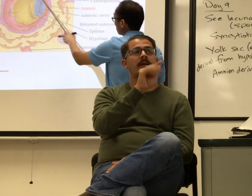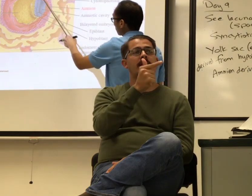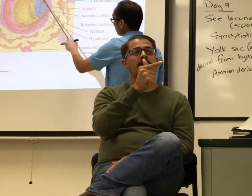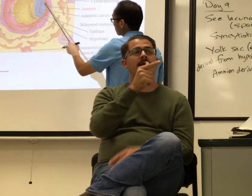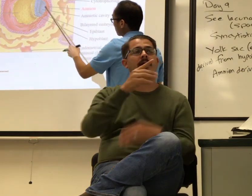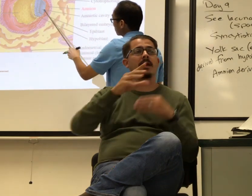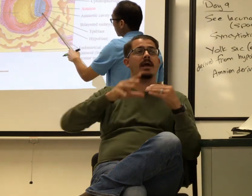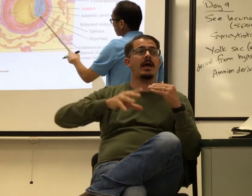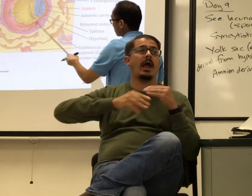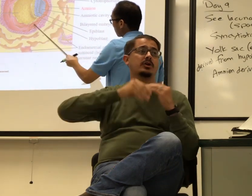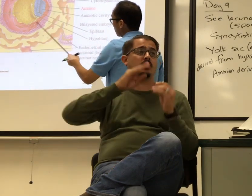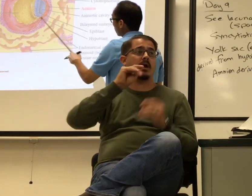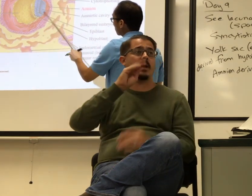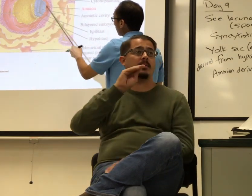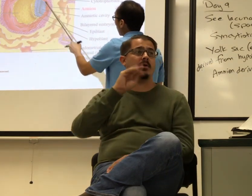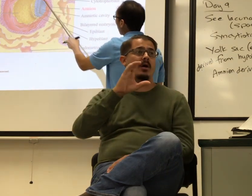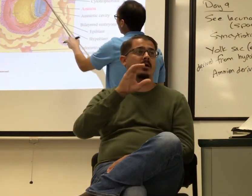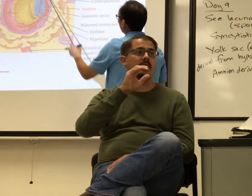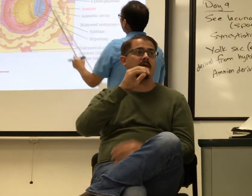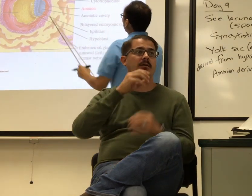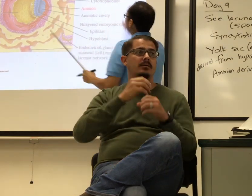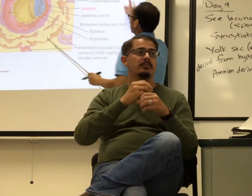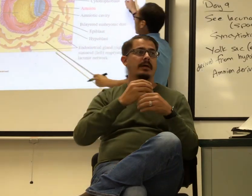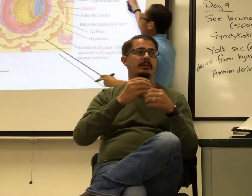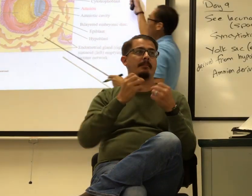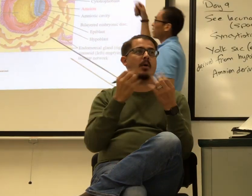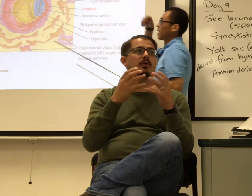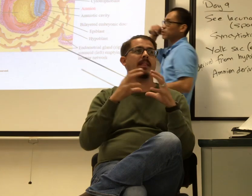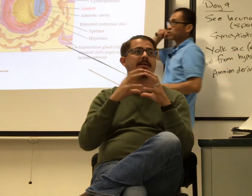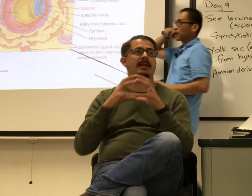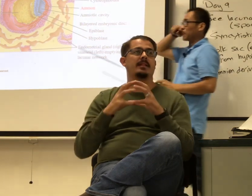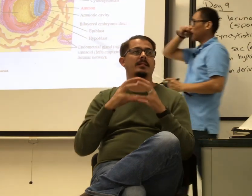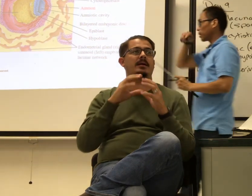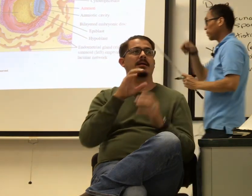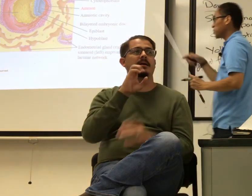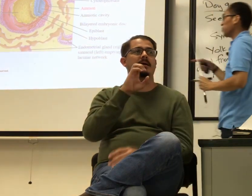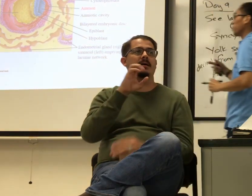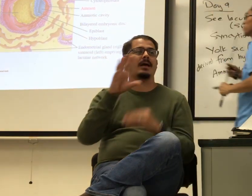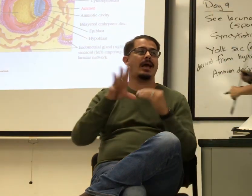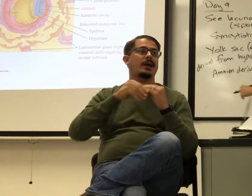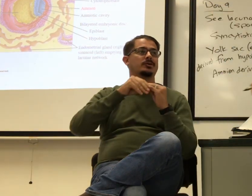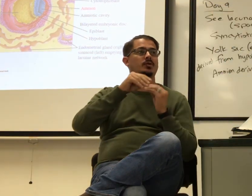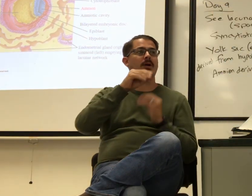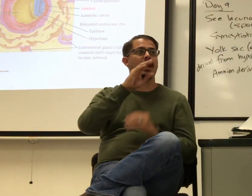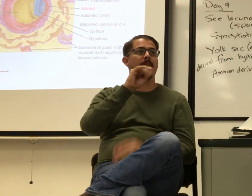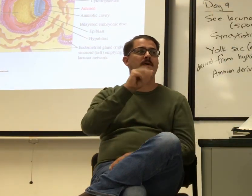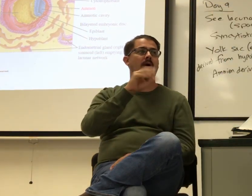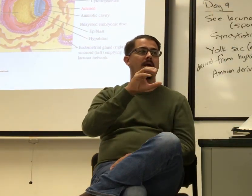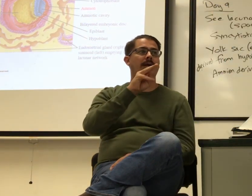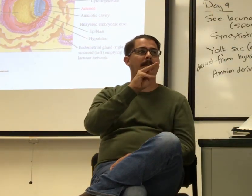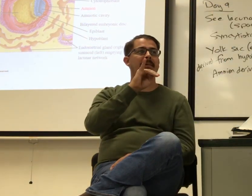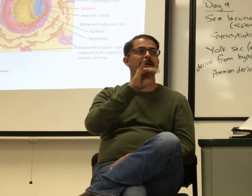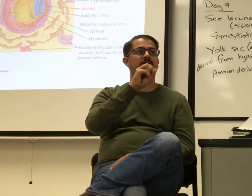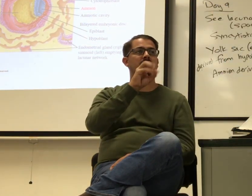extra-embryonic mesoderm. Just those cells are starting to multiply. So call that extra-embryonic mesoderm.